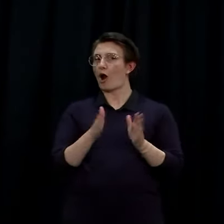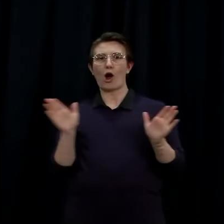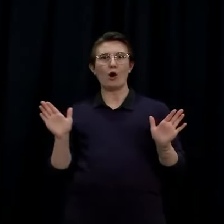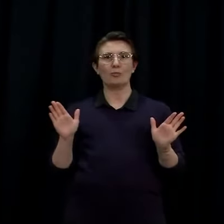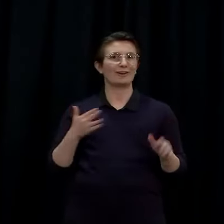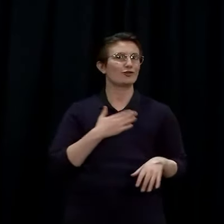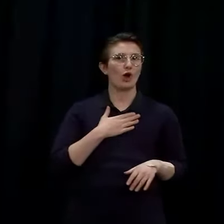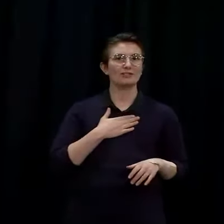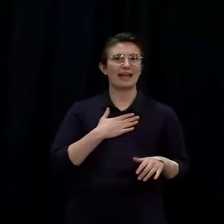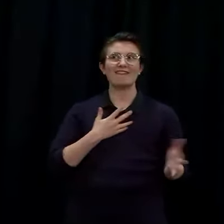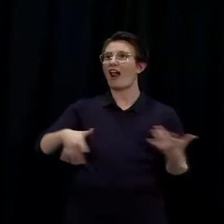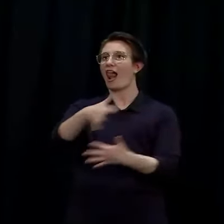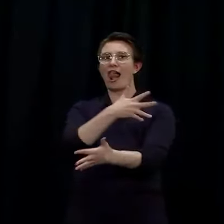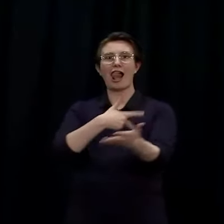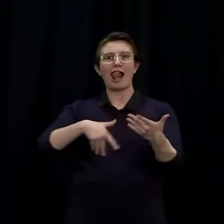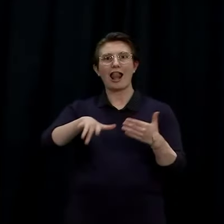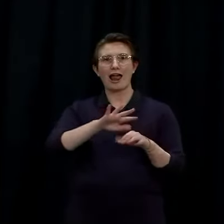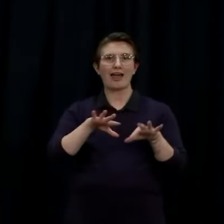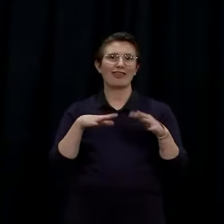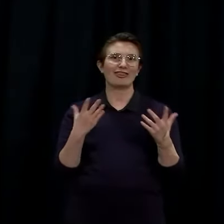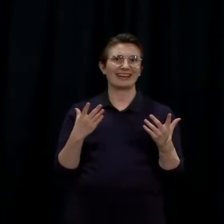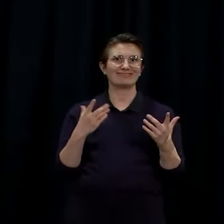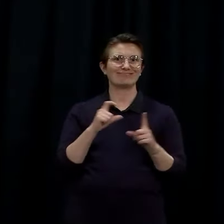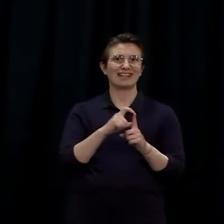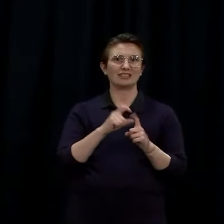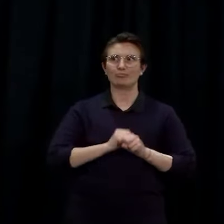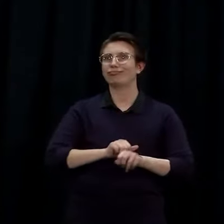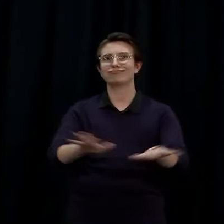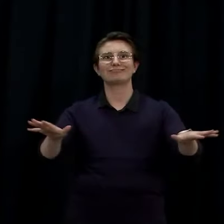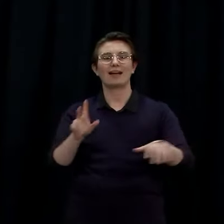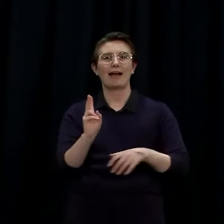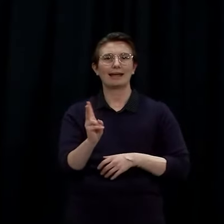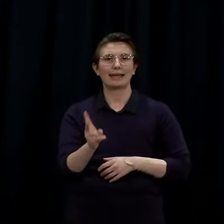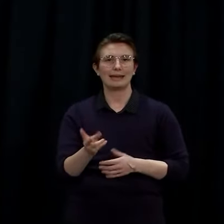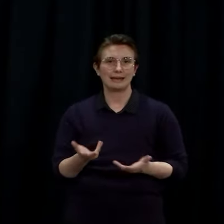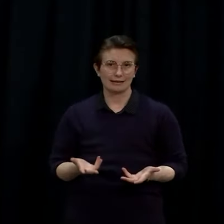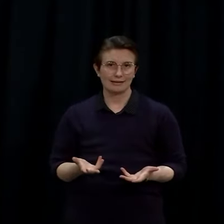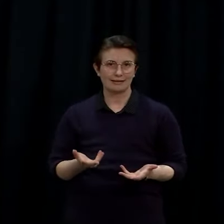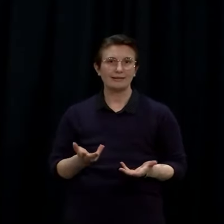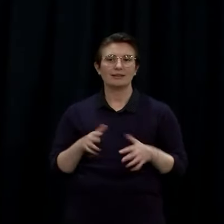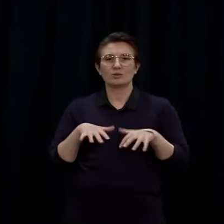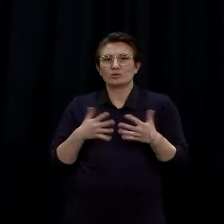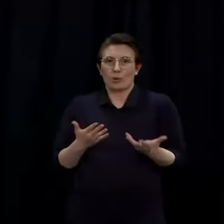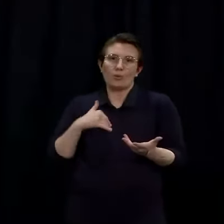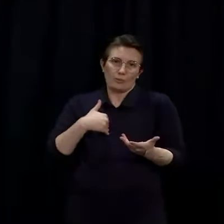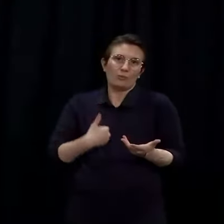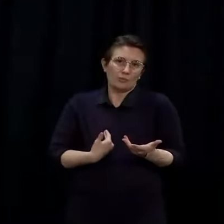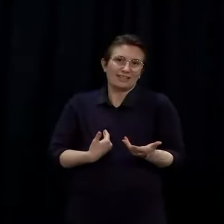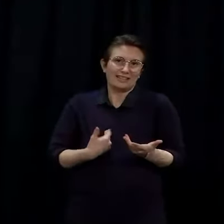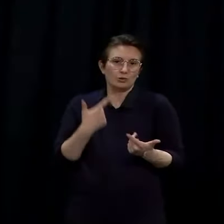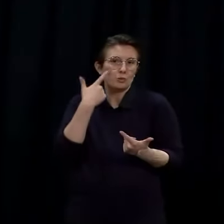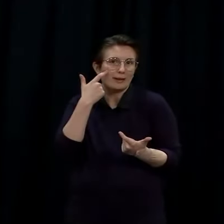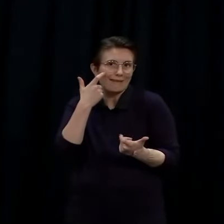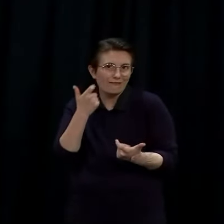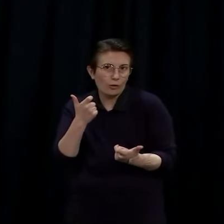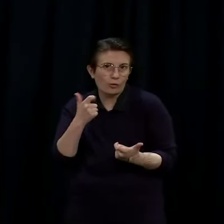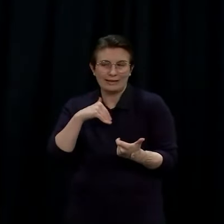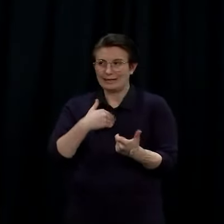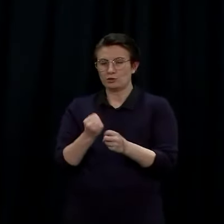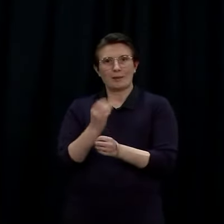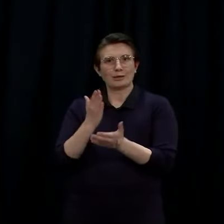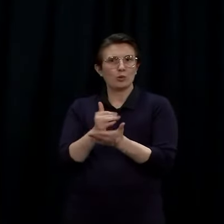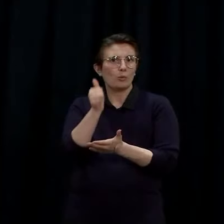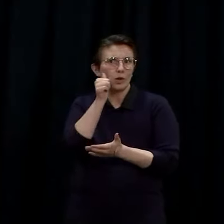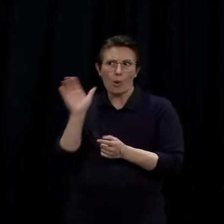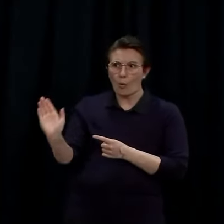Delta circulating in the community. To move safely down, we will need to be confident we've stamped it out and have cases contained and